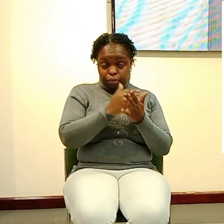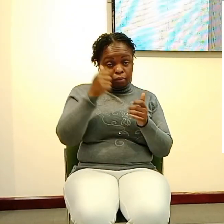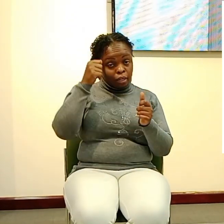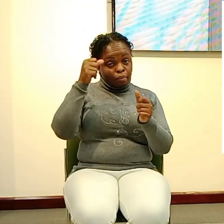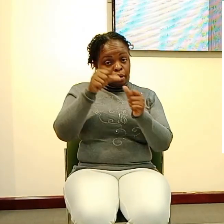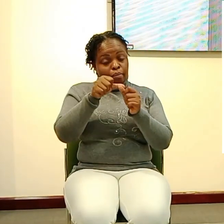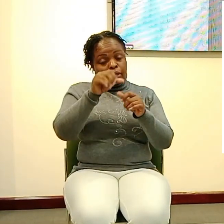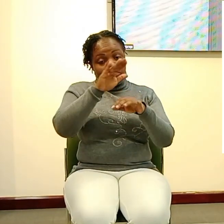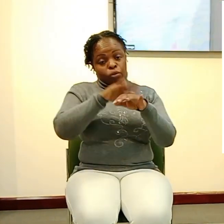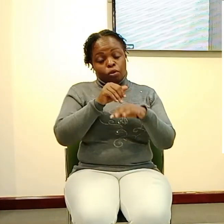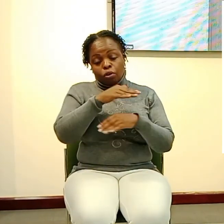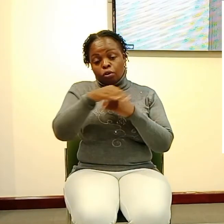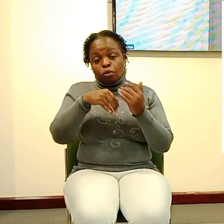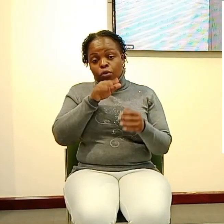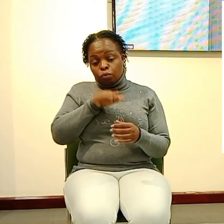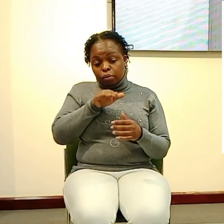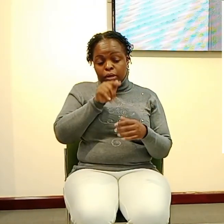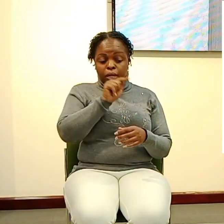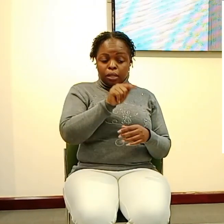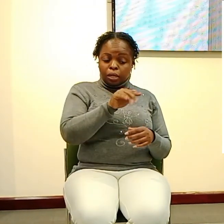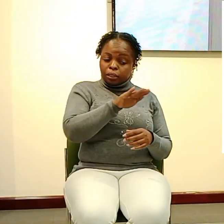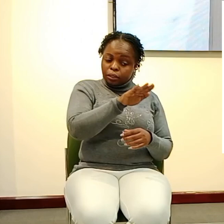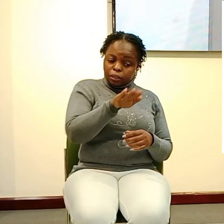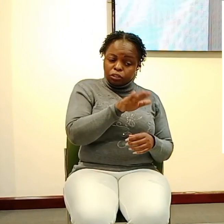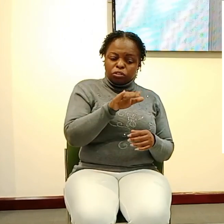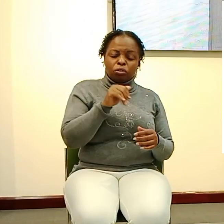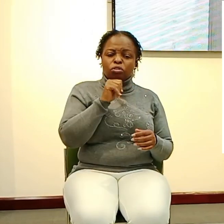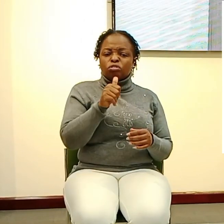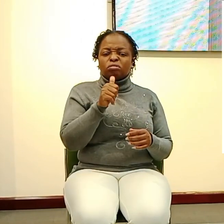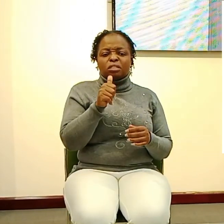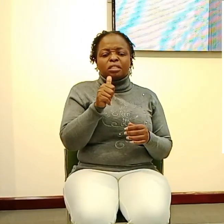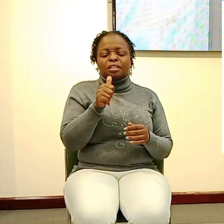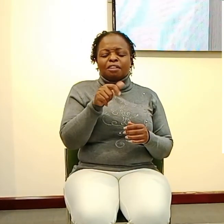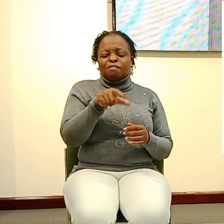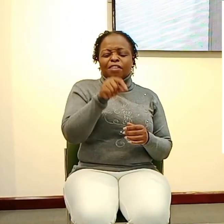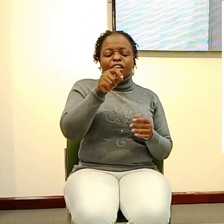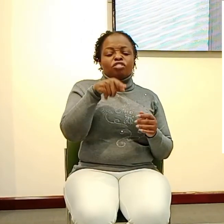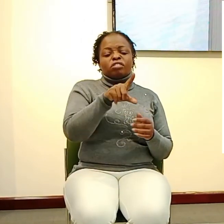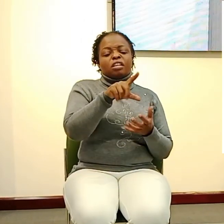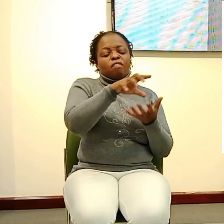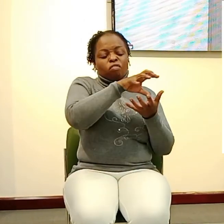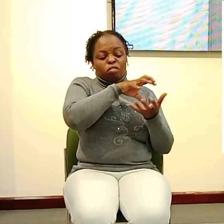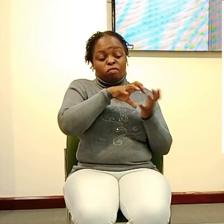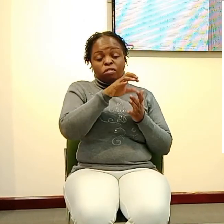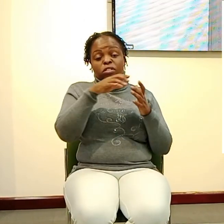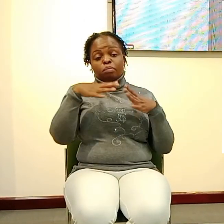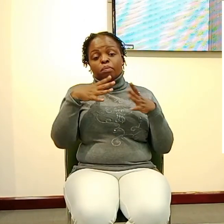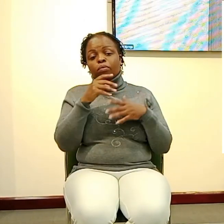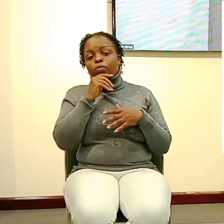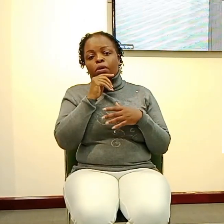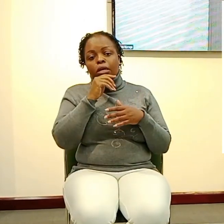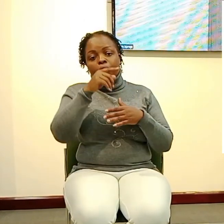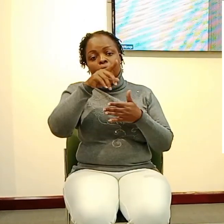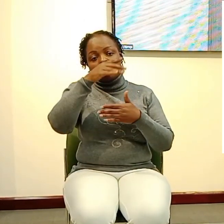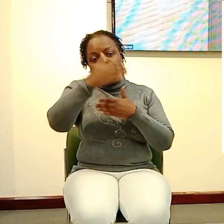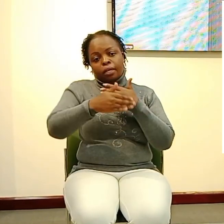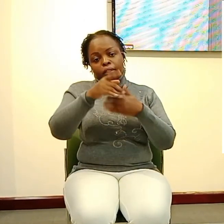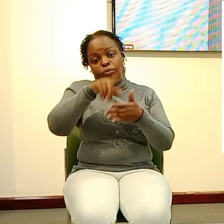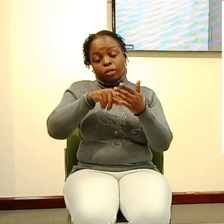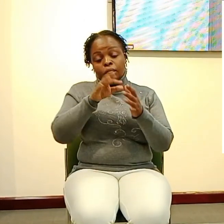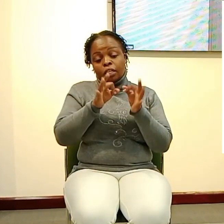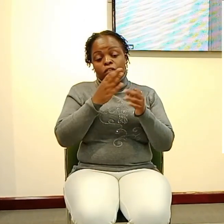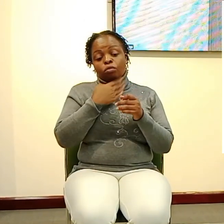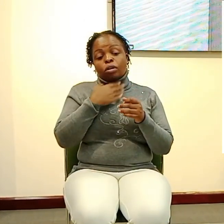that region so that you don't find yourself on a pull and push and everyone wondering what is next. And if we want to